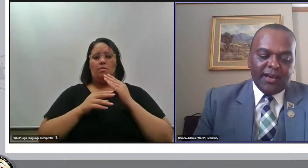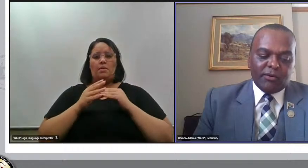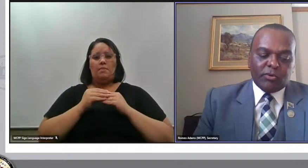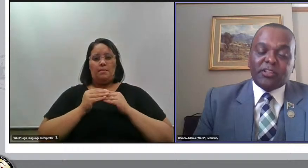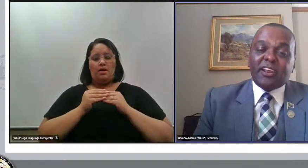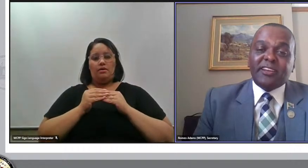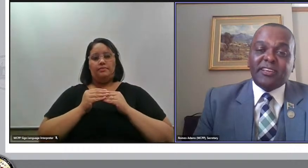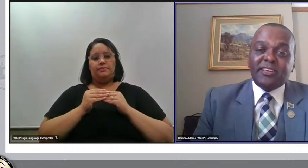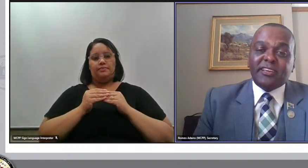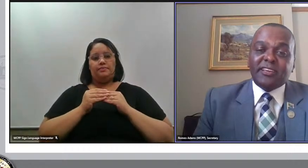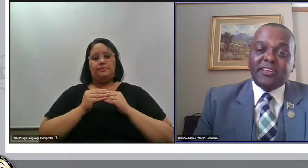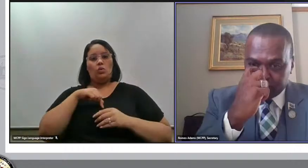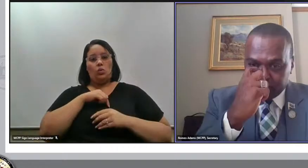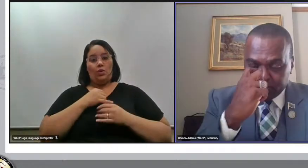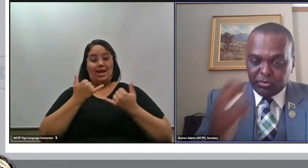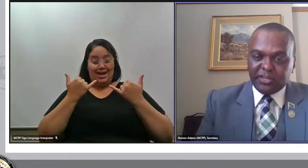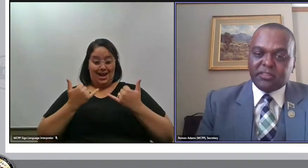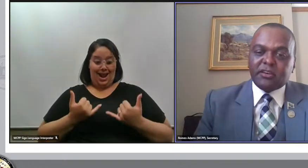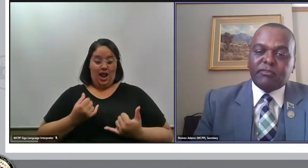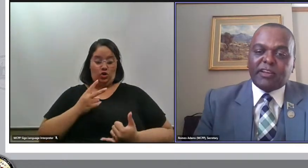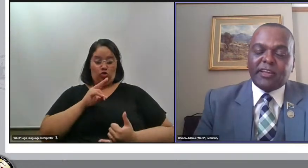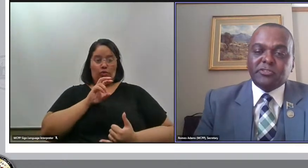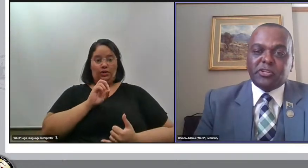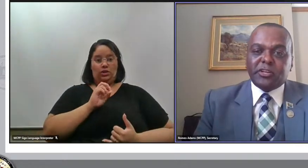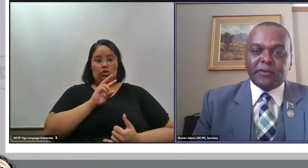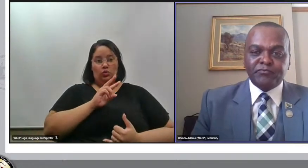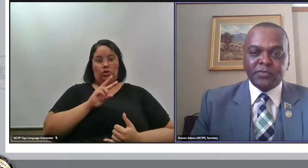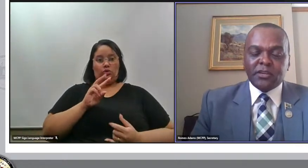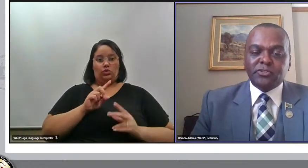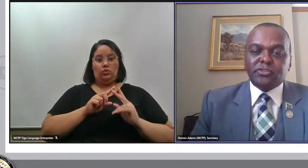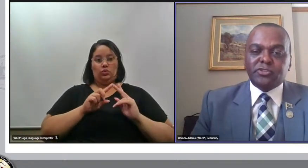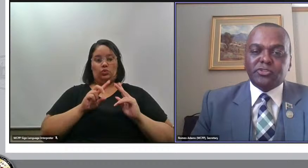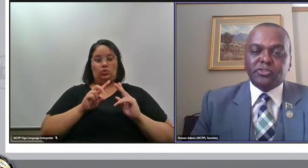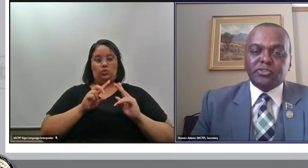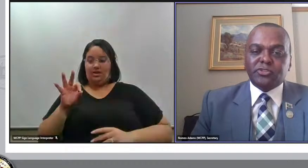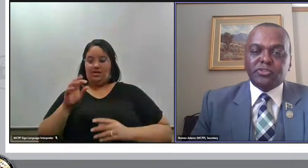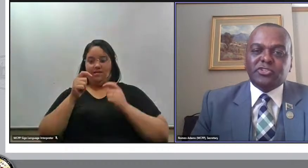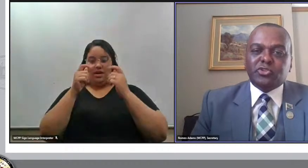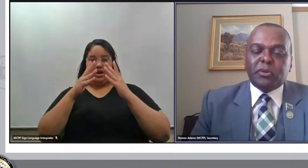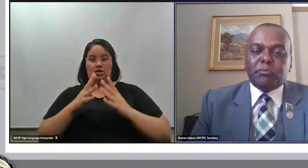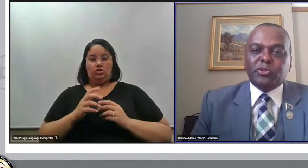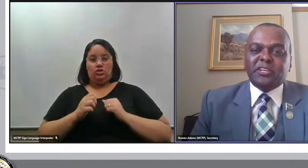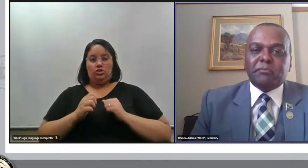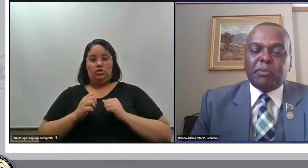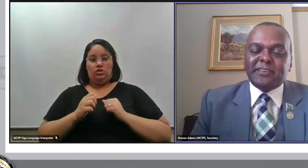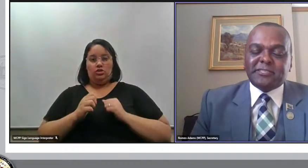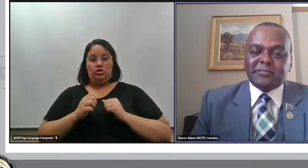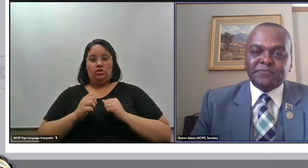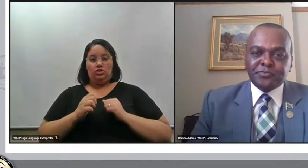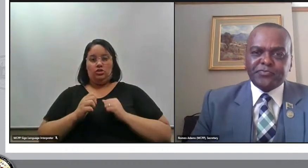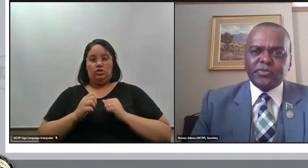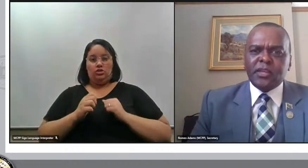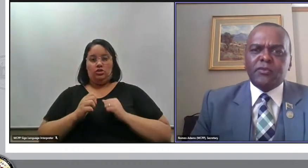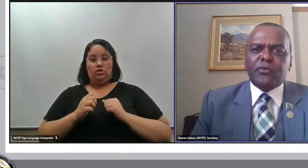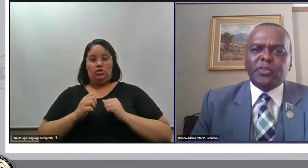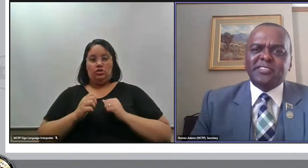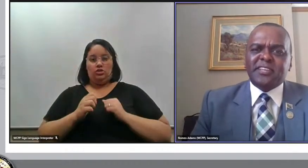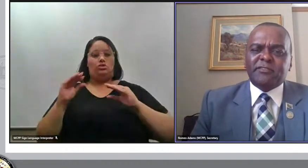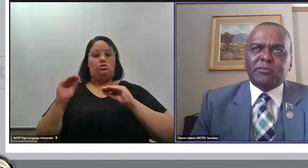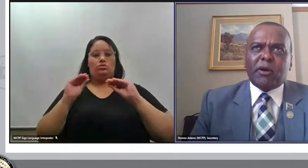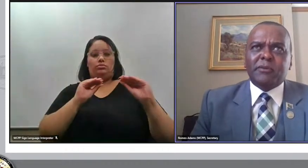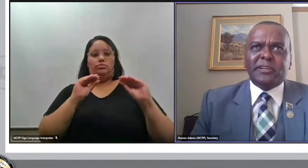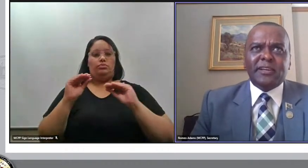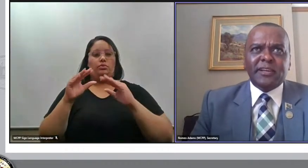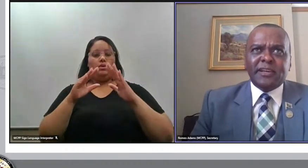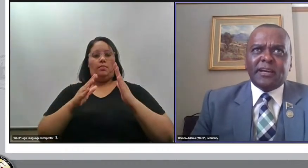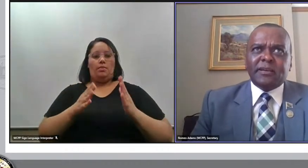we now already in the 2022-2023 financial year start thinking of what needs to be put in place for the